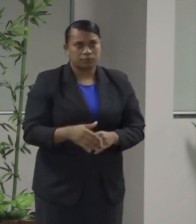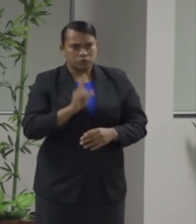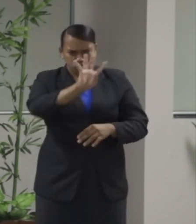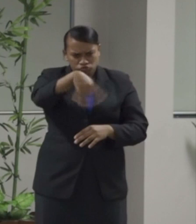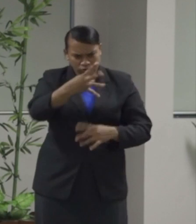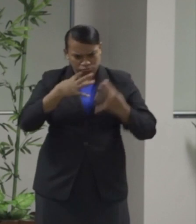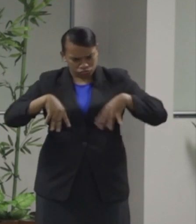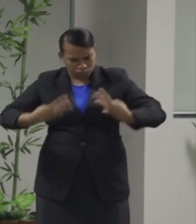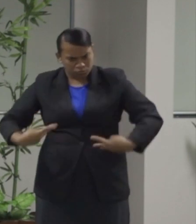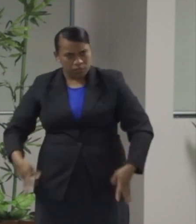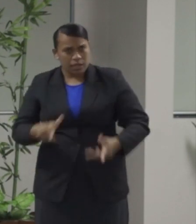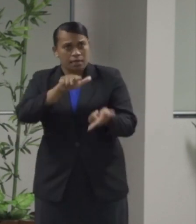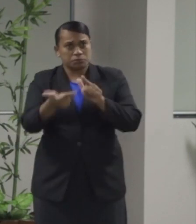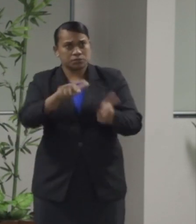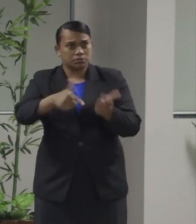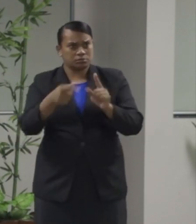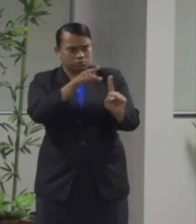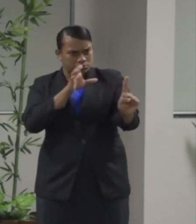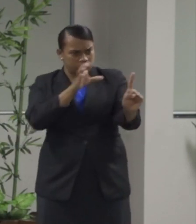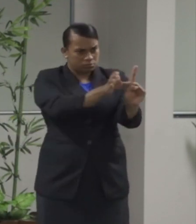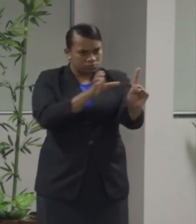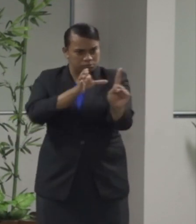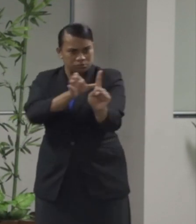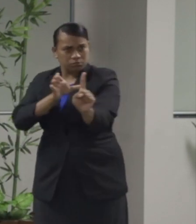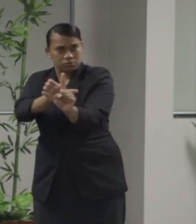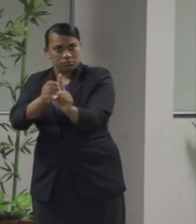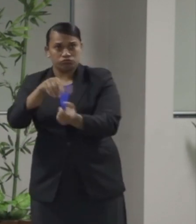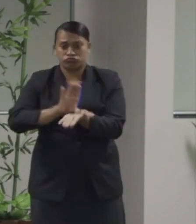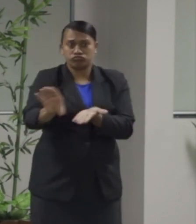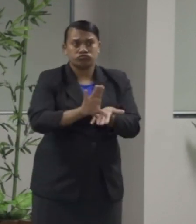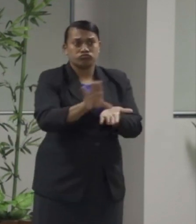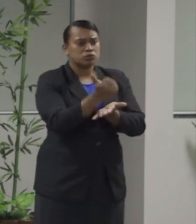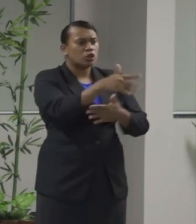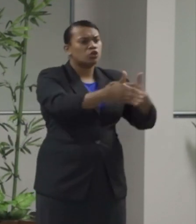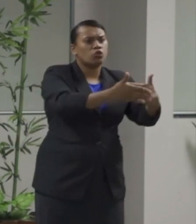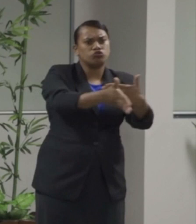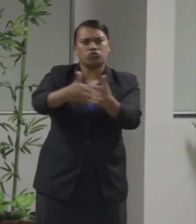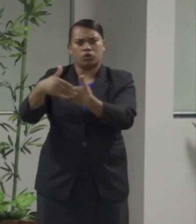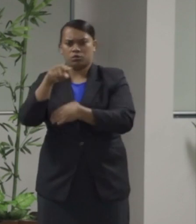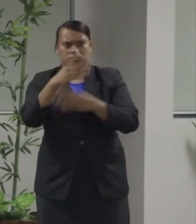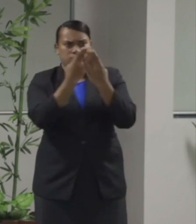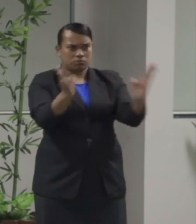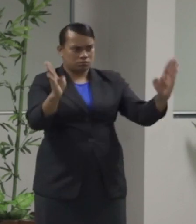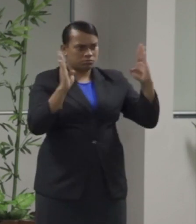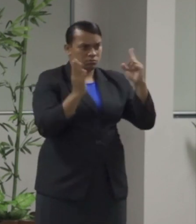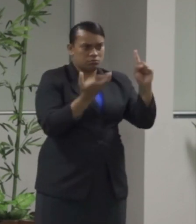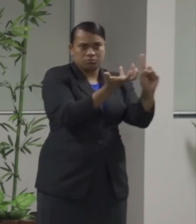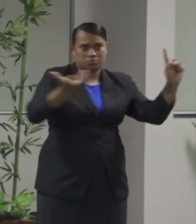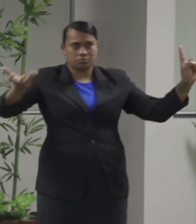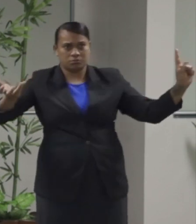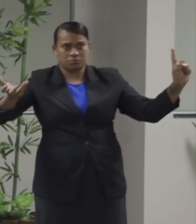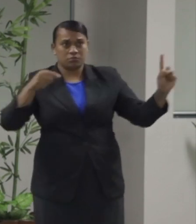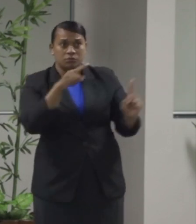entered compulsory quarantine in government-funded designated areas under close supervision by medical teams